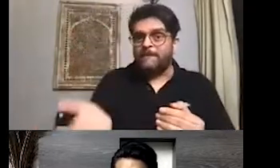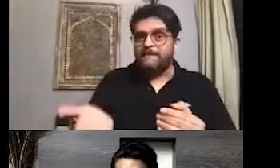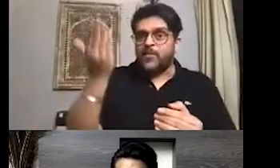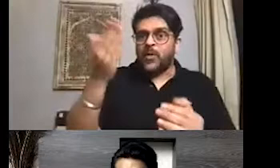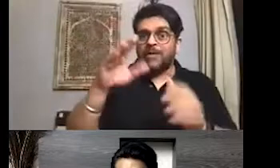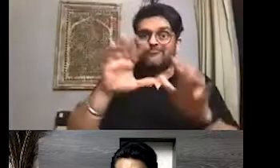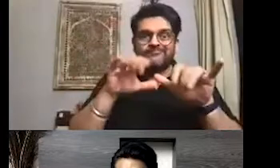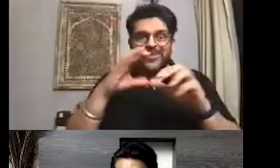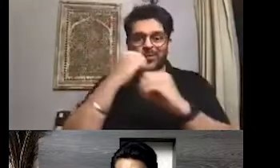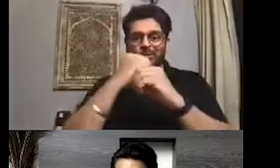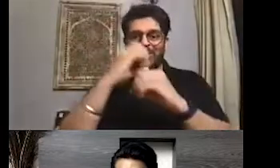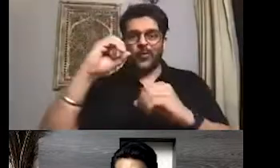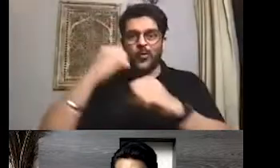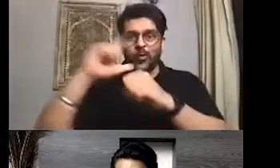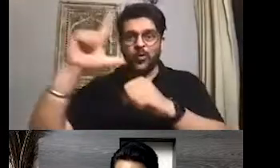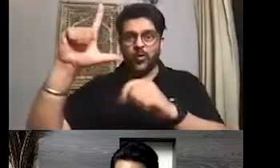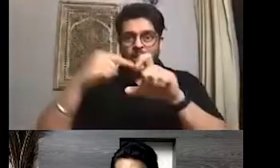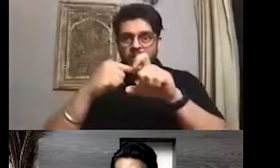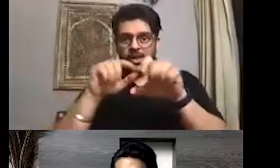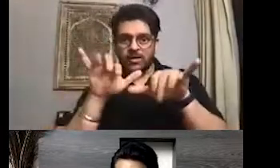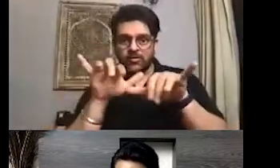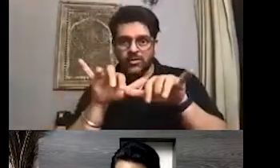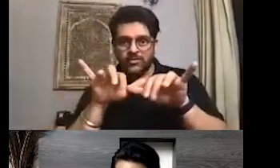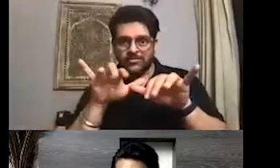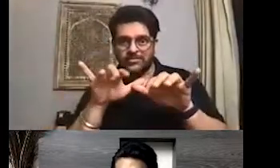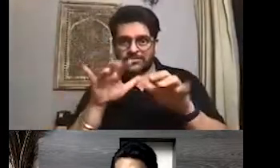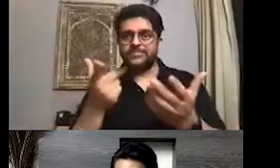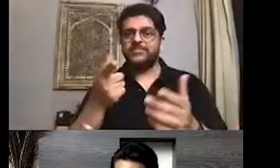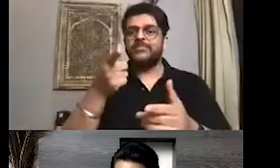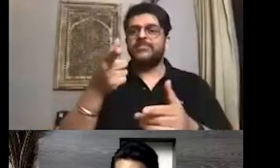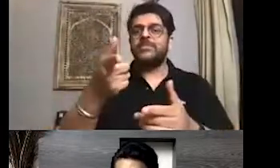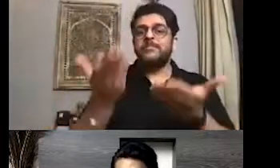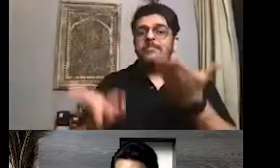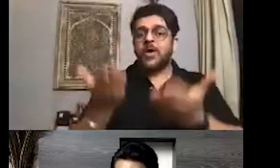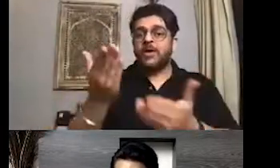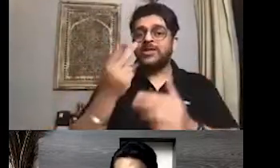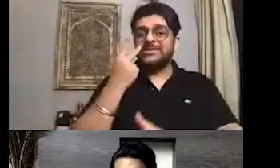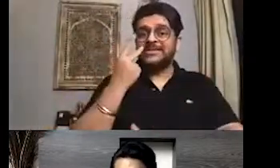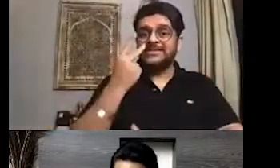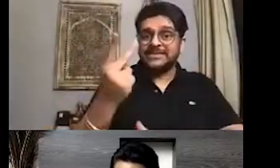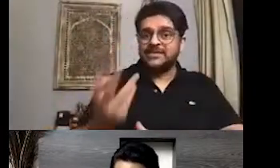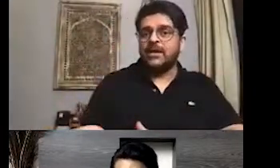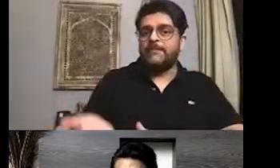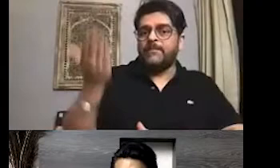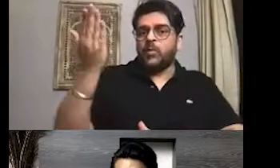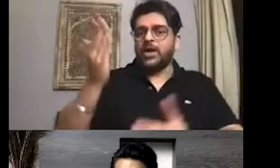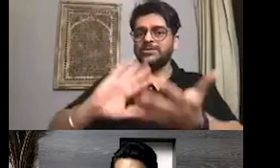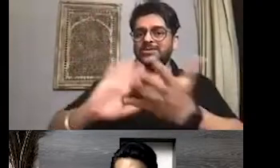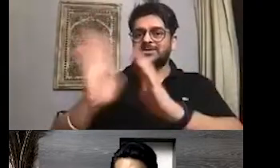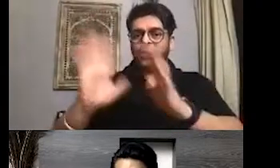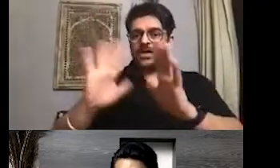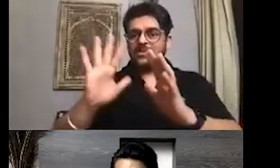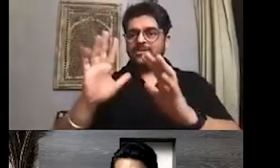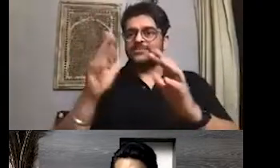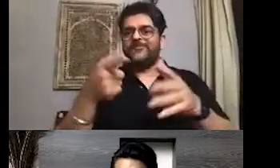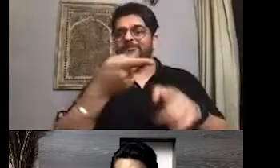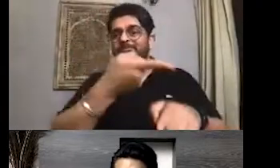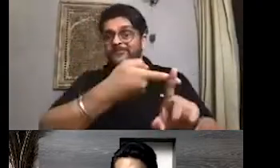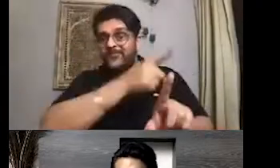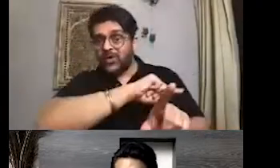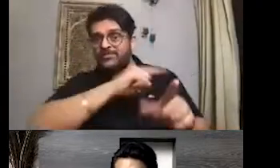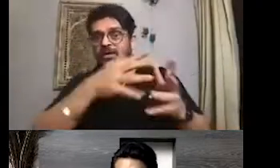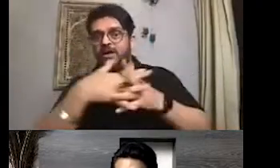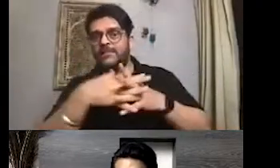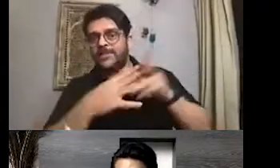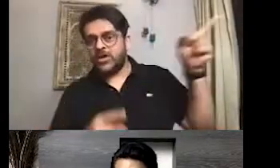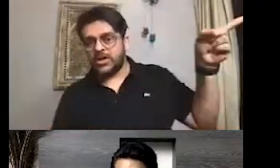Maybe some of you have heard and maybe have googled about, or maybe have seen